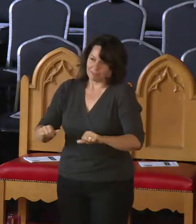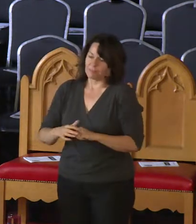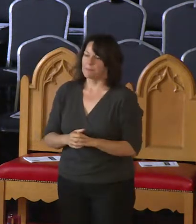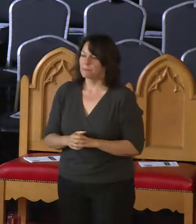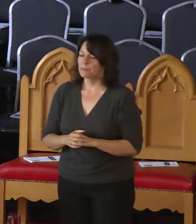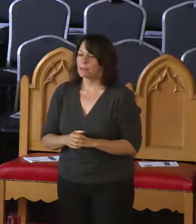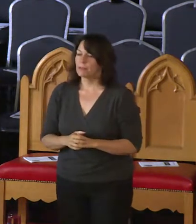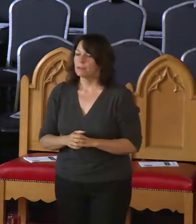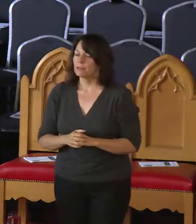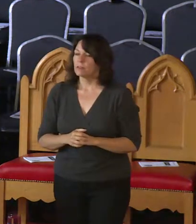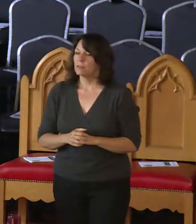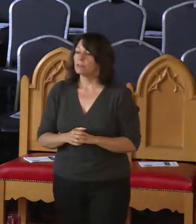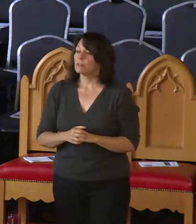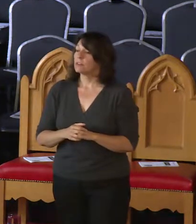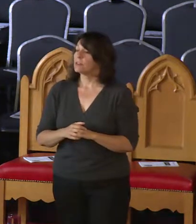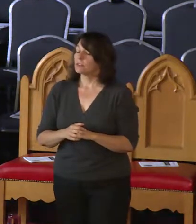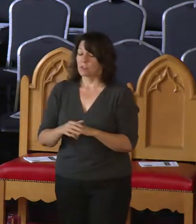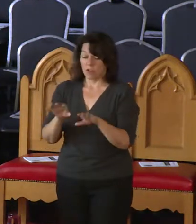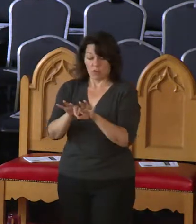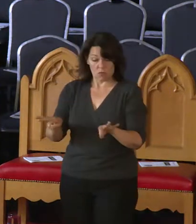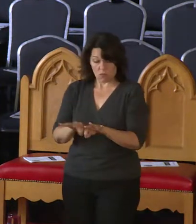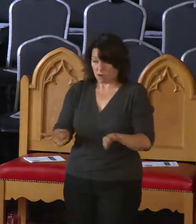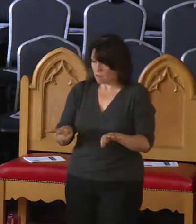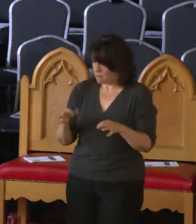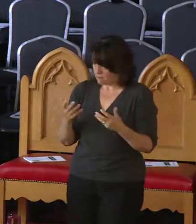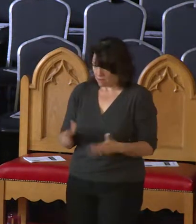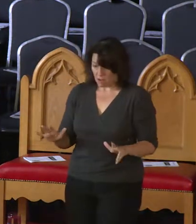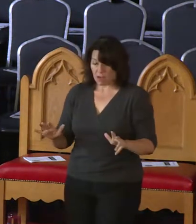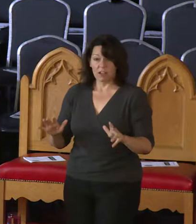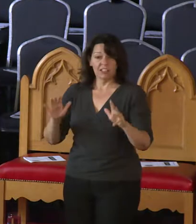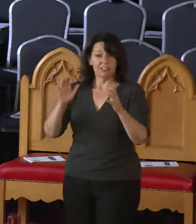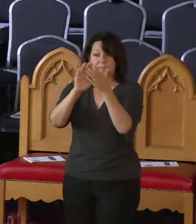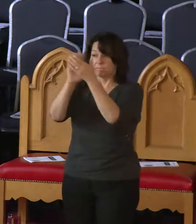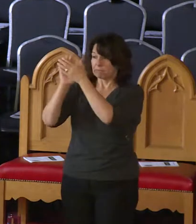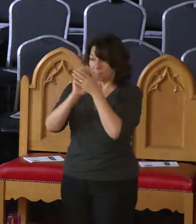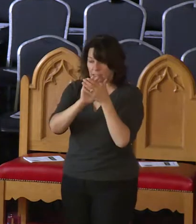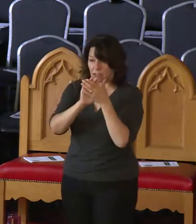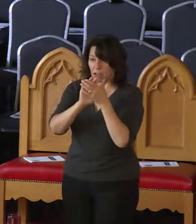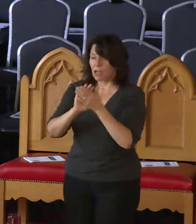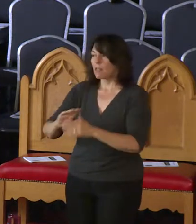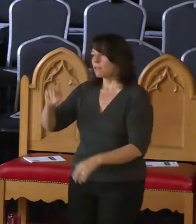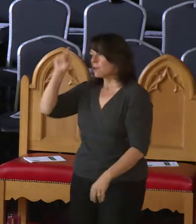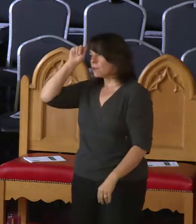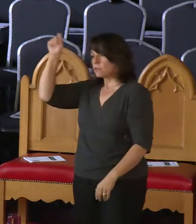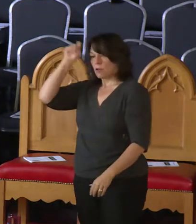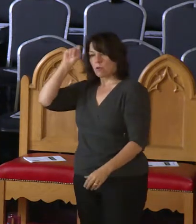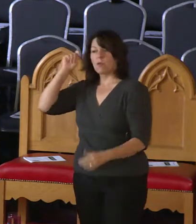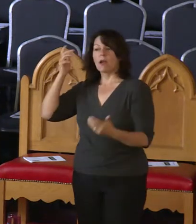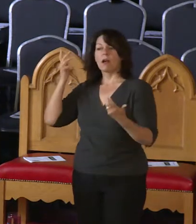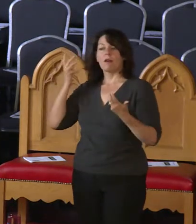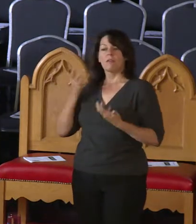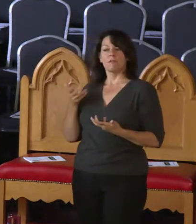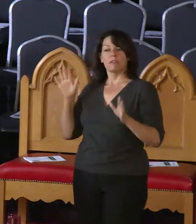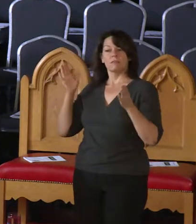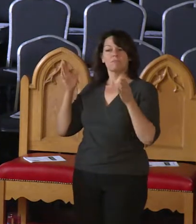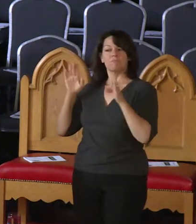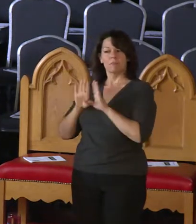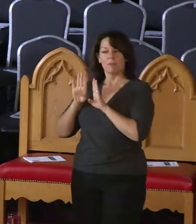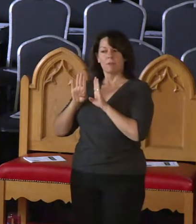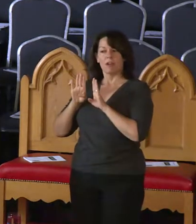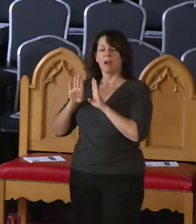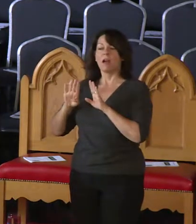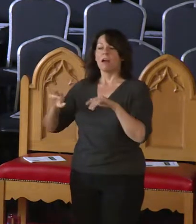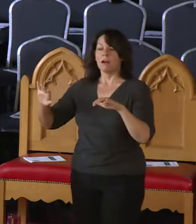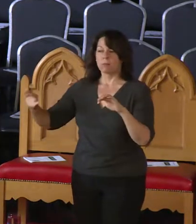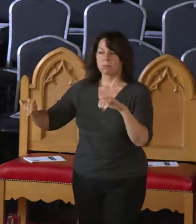applause. Once all the degrees are conferred and all the cheers are cheered, the chancellor will close the ceremony and a recessional will play. Please